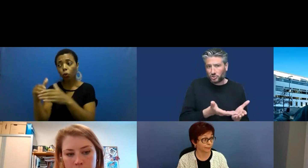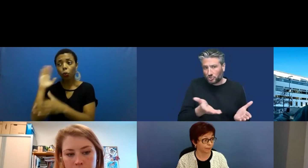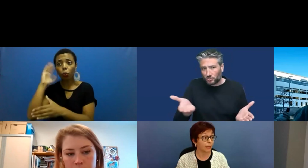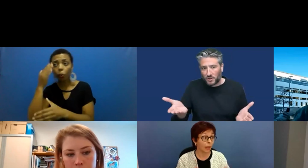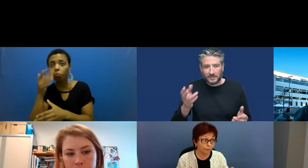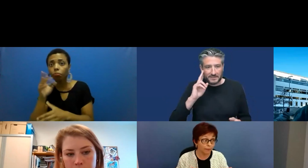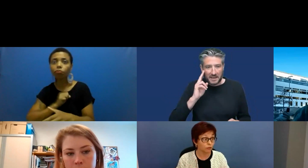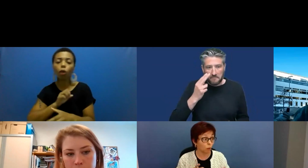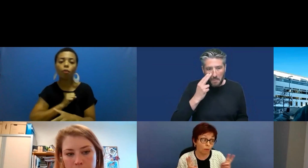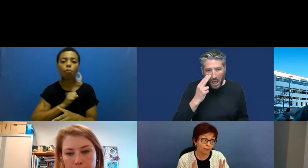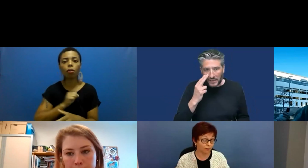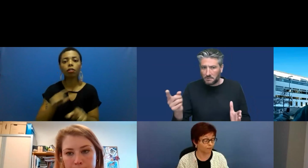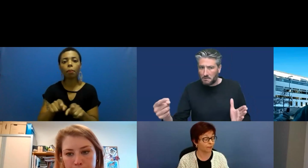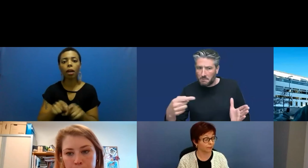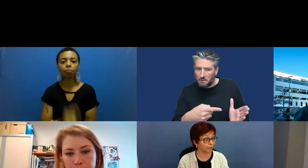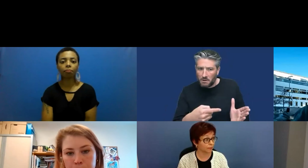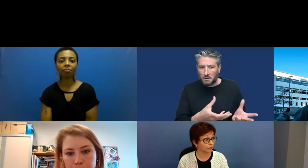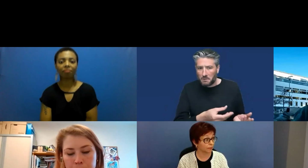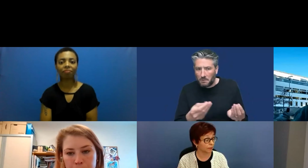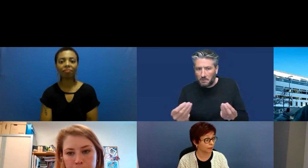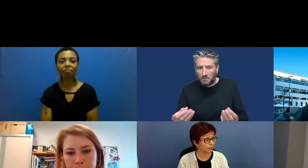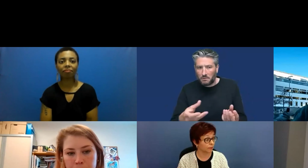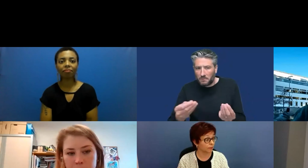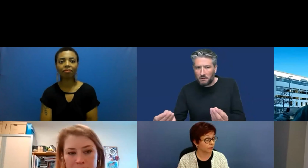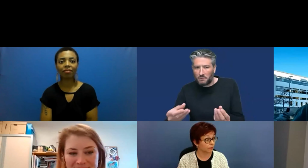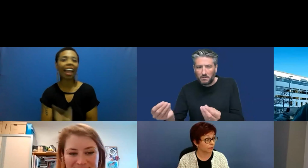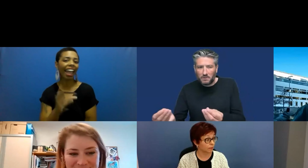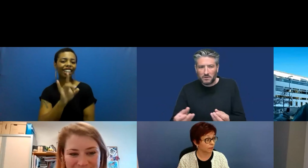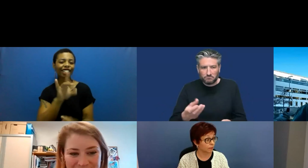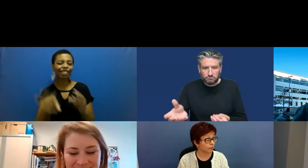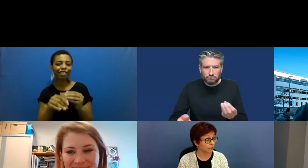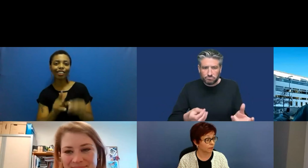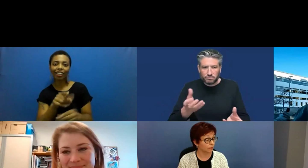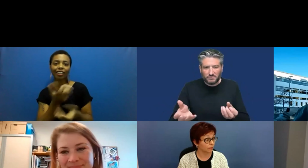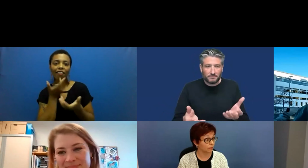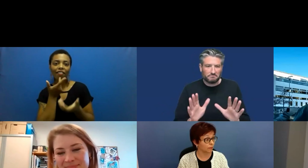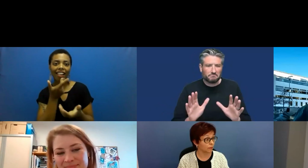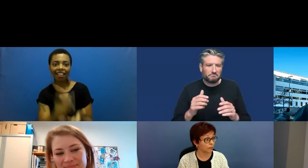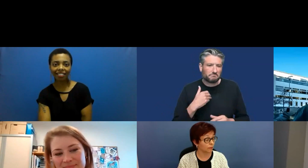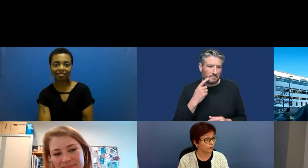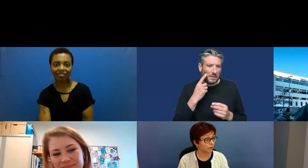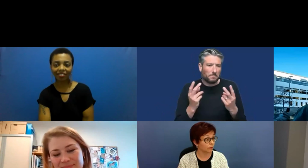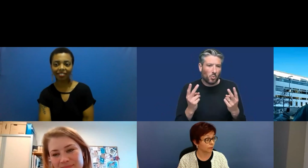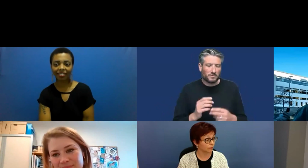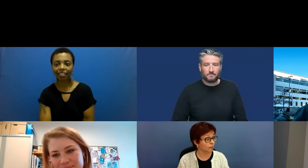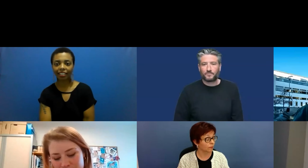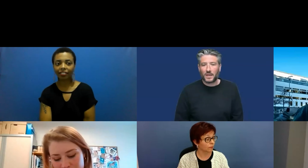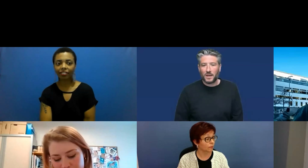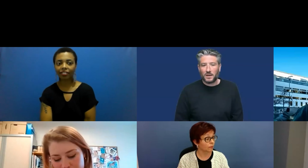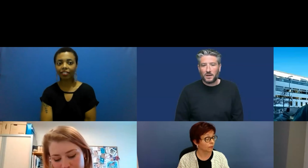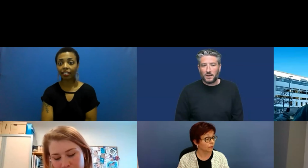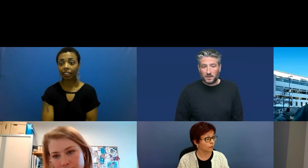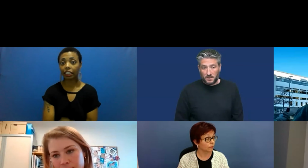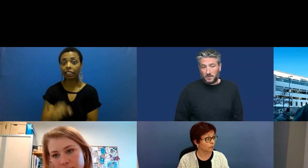Yes. Yeah. That's it for me for now. Yes, and it's also